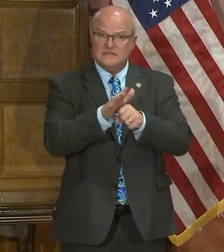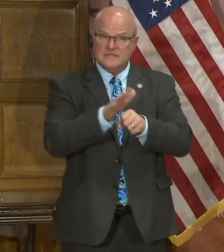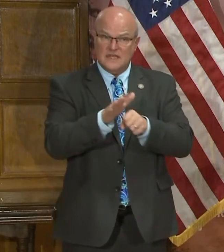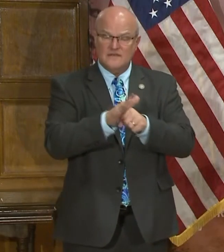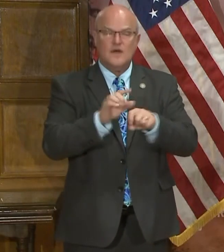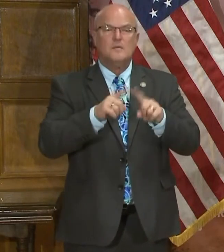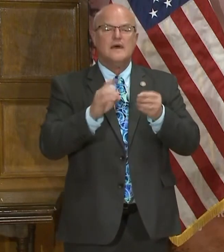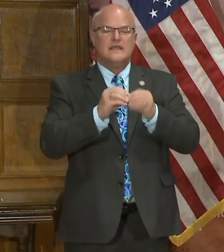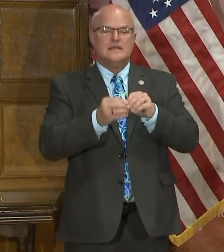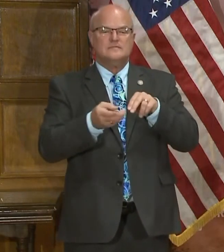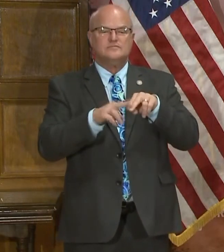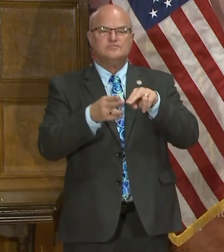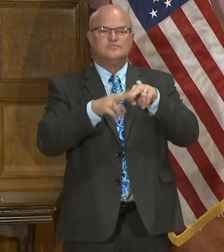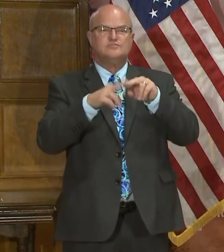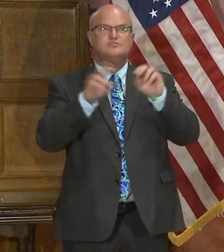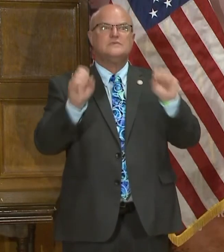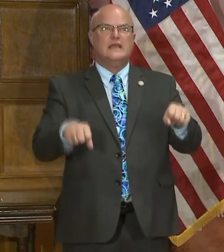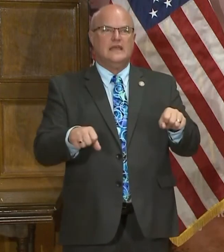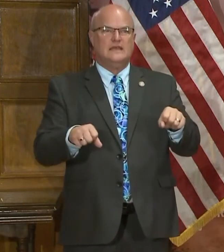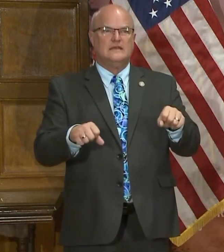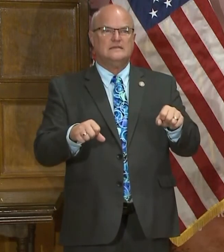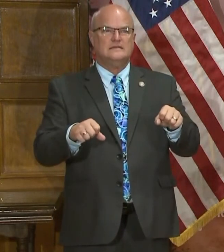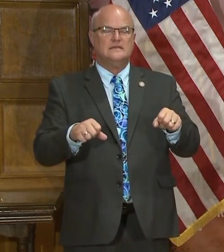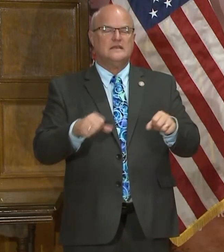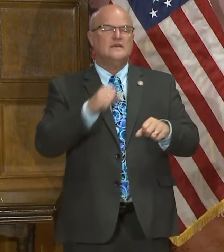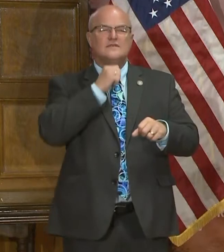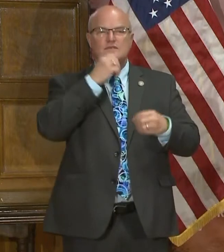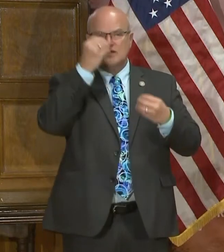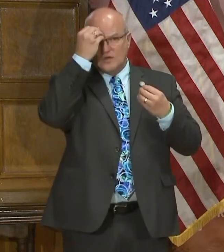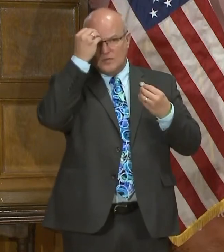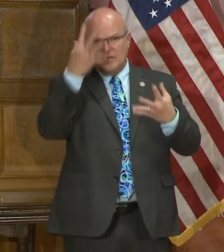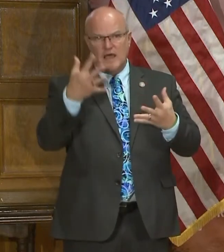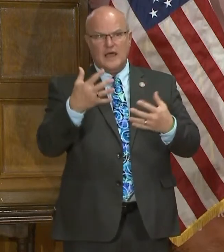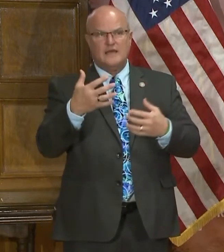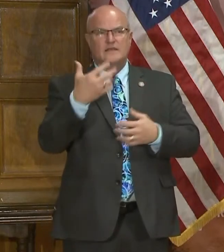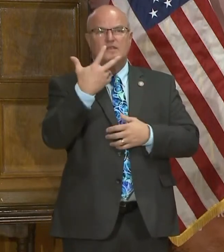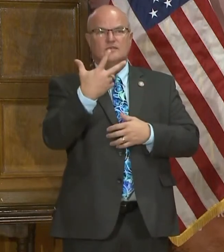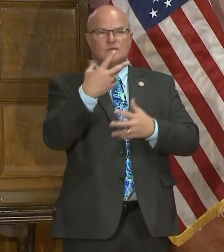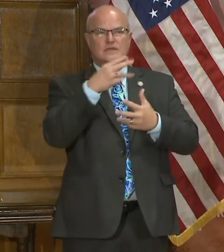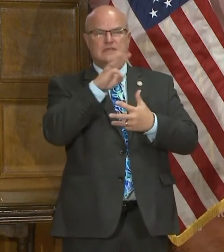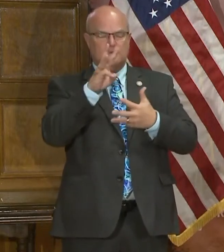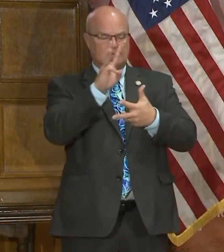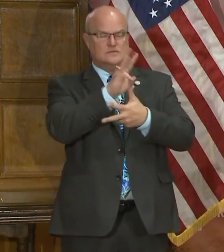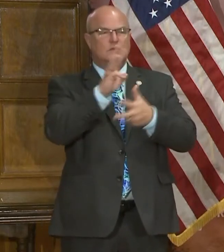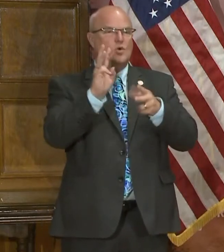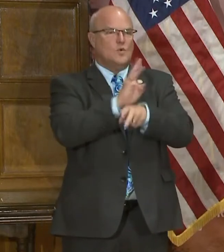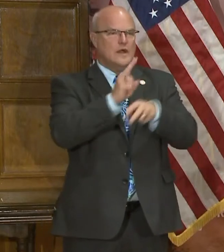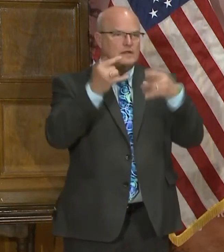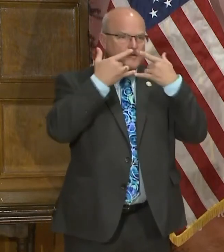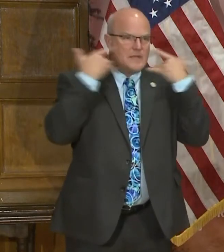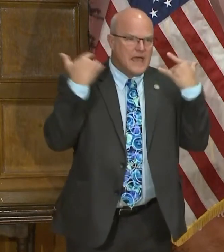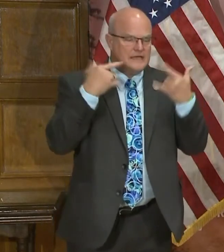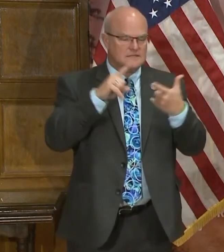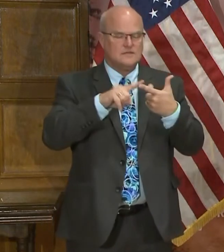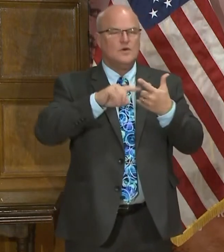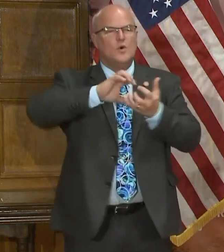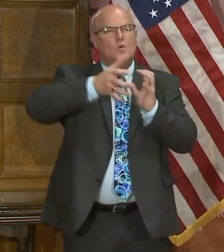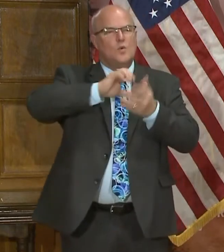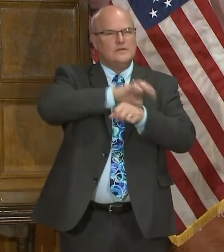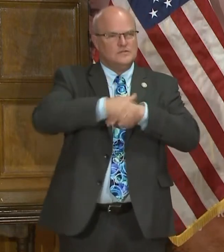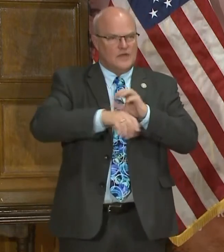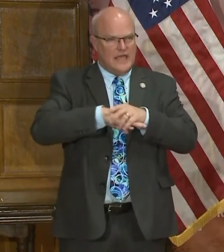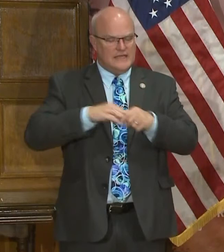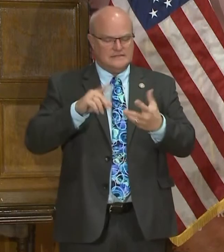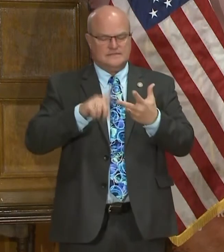number can increase further if we don't abide by the 3 W's, which are wear your mask, wash your hands, and